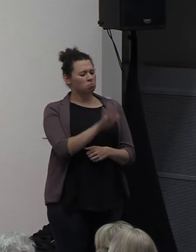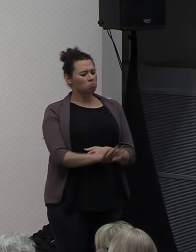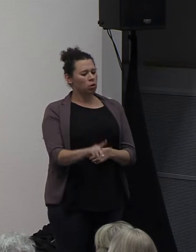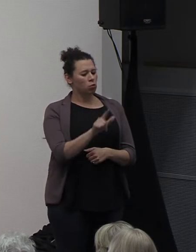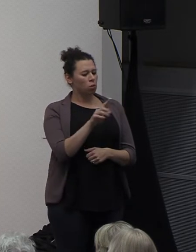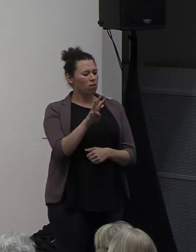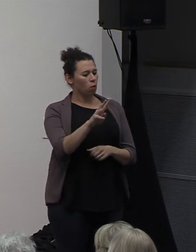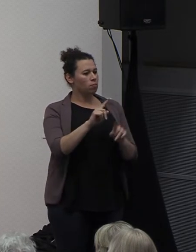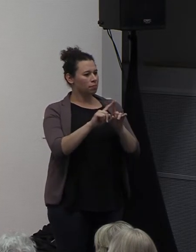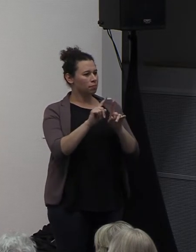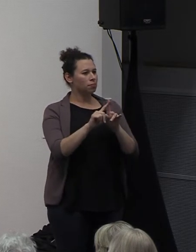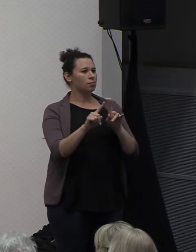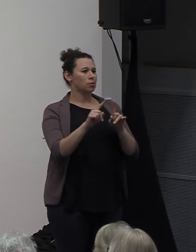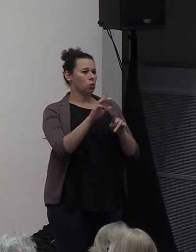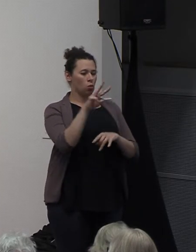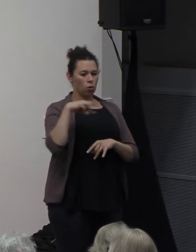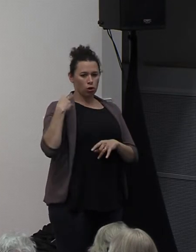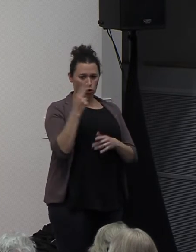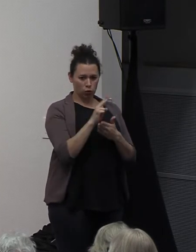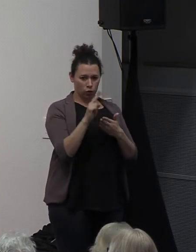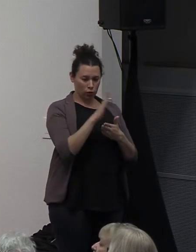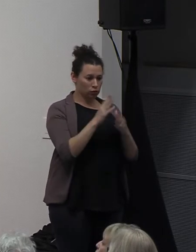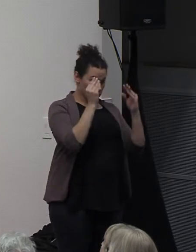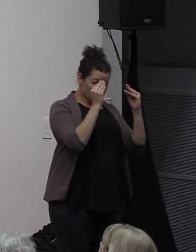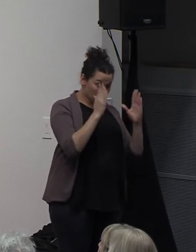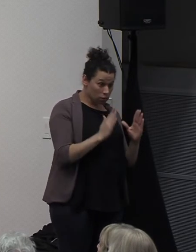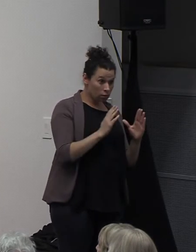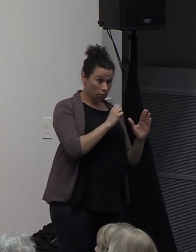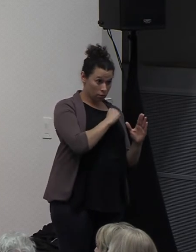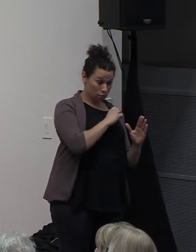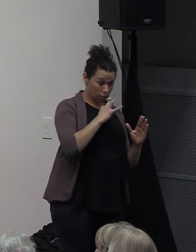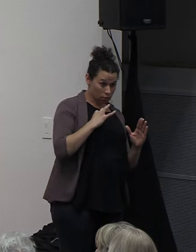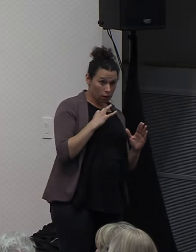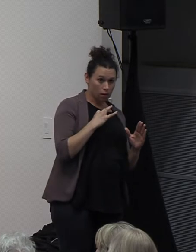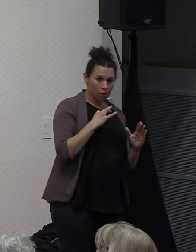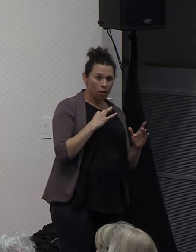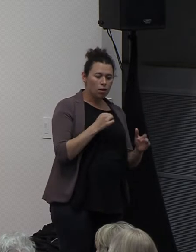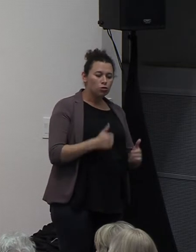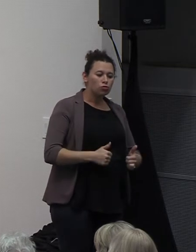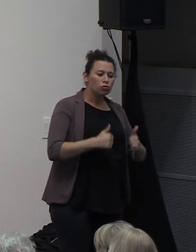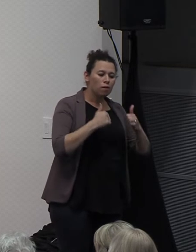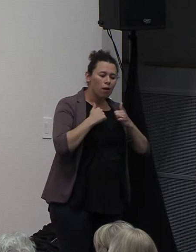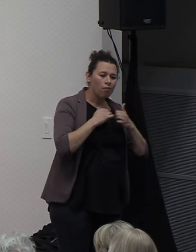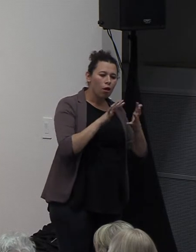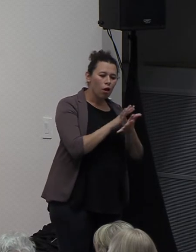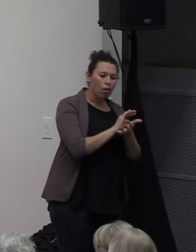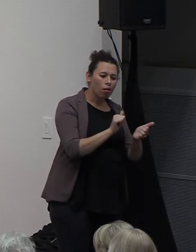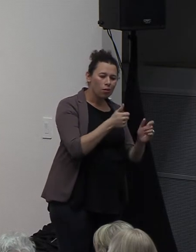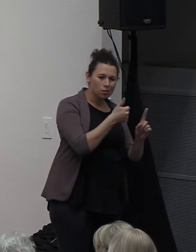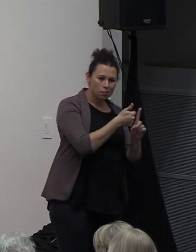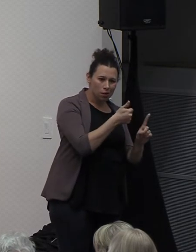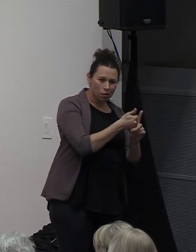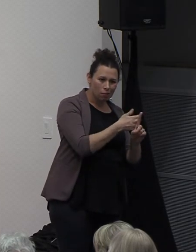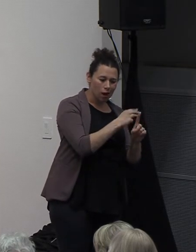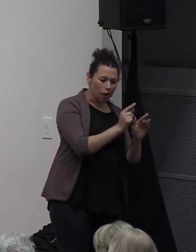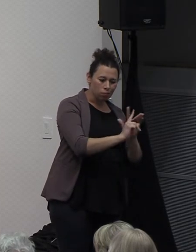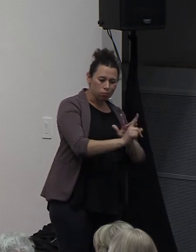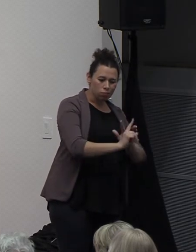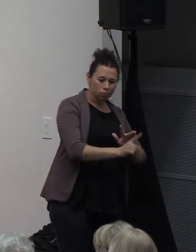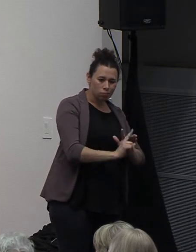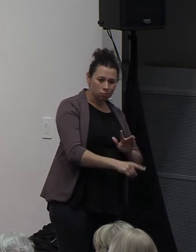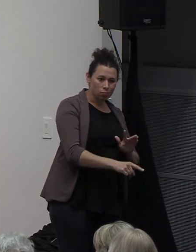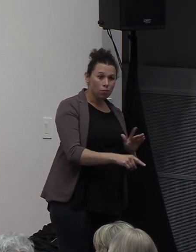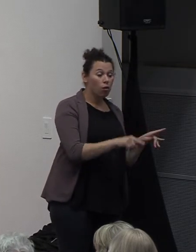University faculty members have been refugees and survivors, including alongside notable faculty in arts